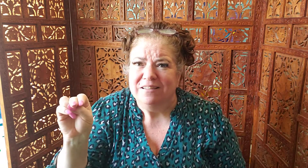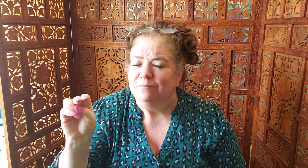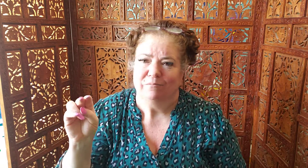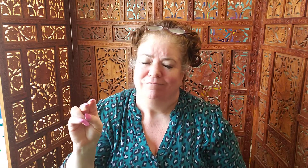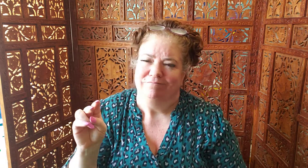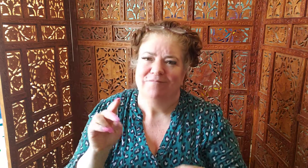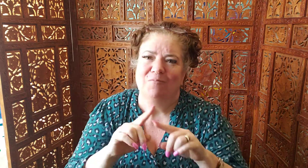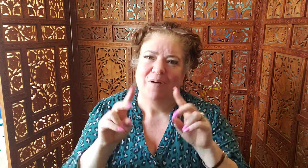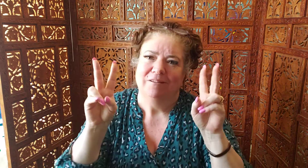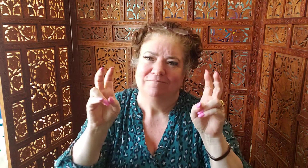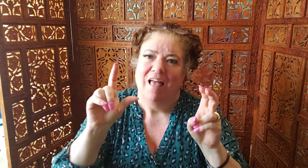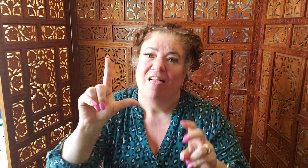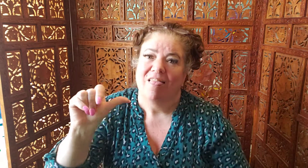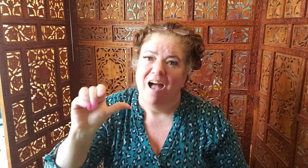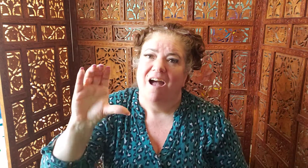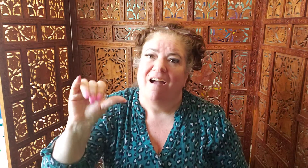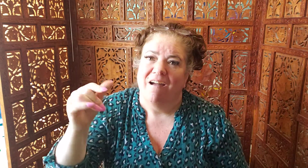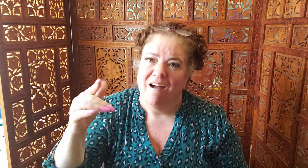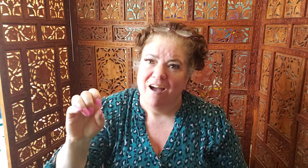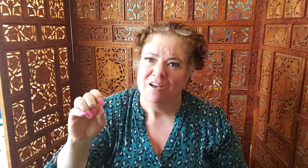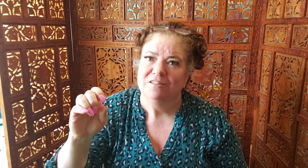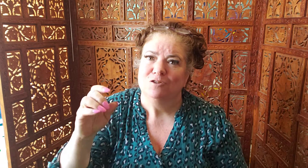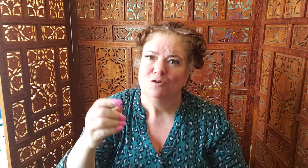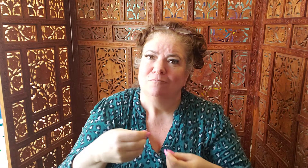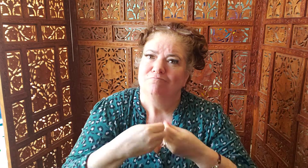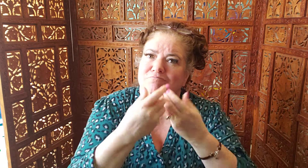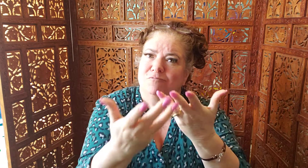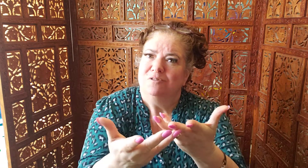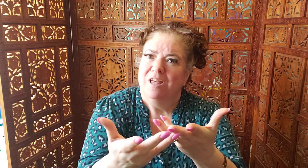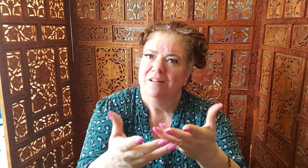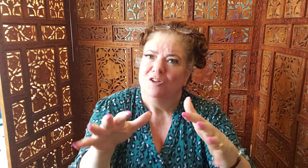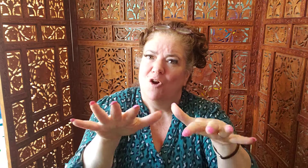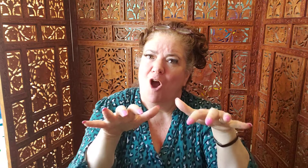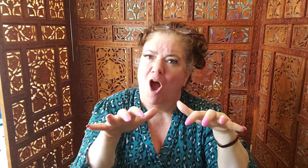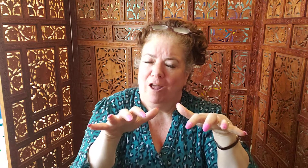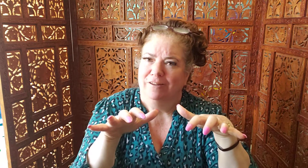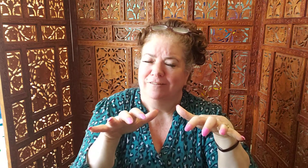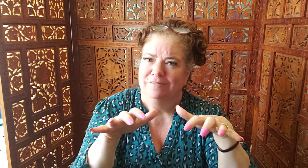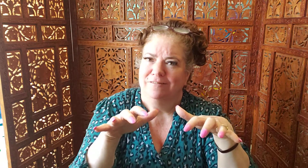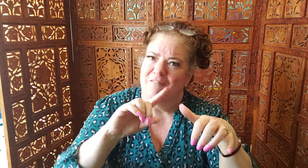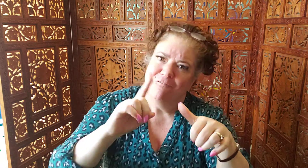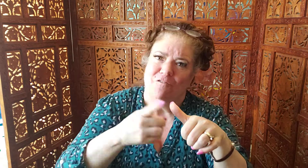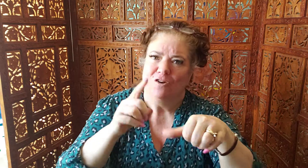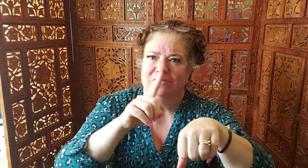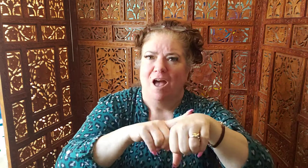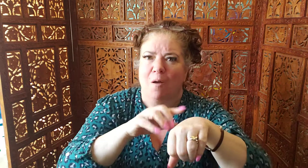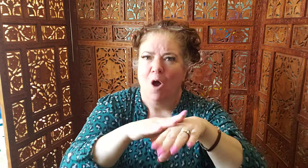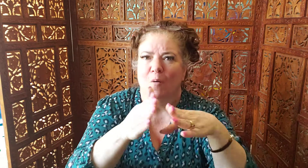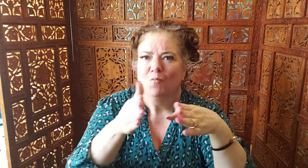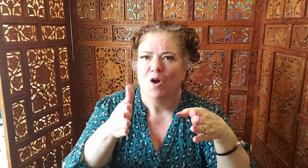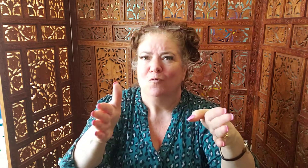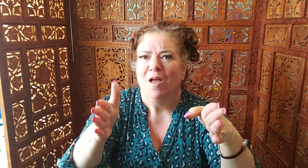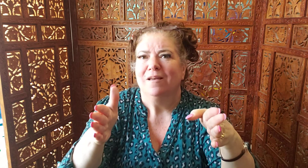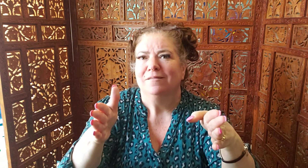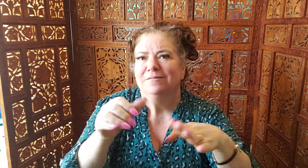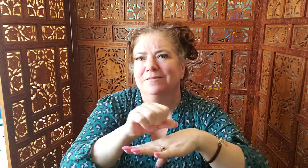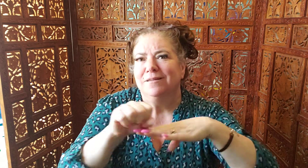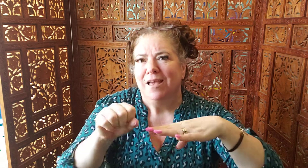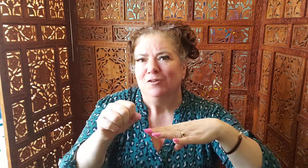the first time on the Broadway stage that two men sang a love song to each other, and people